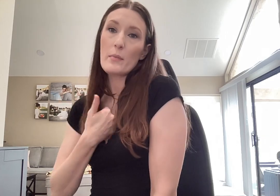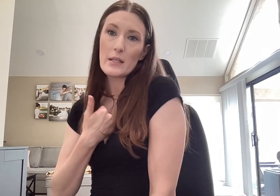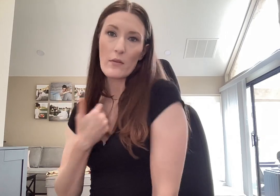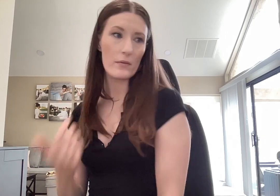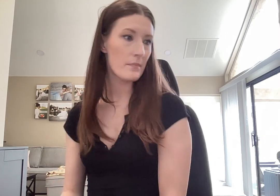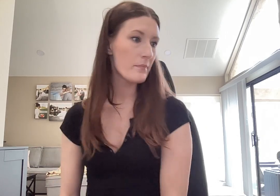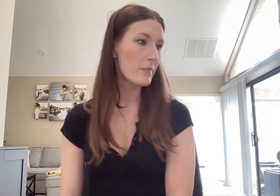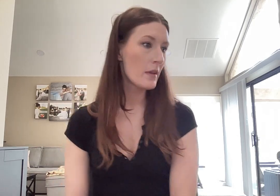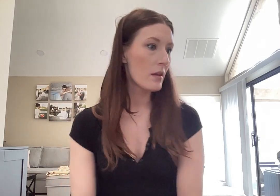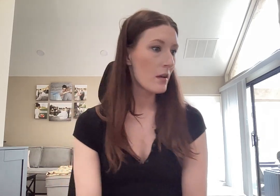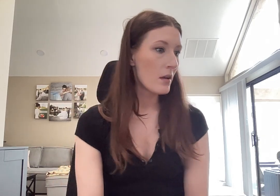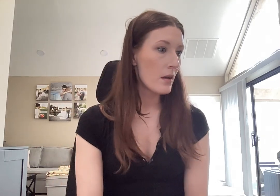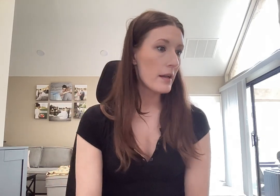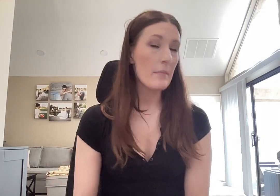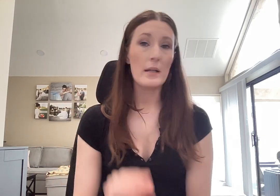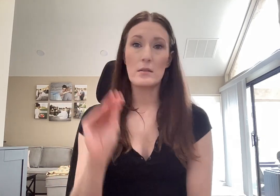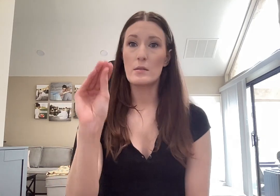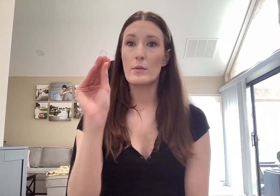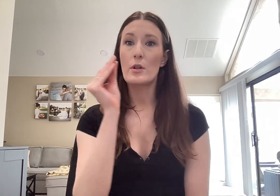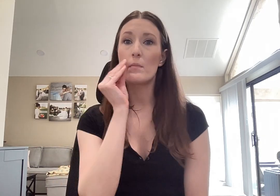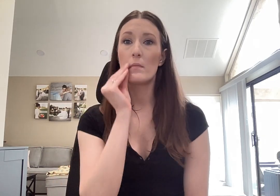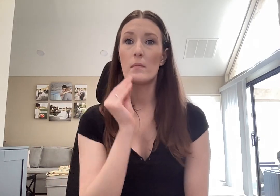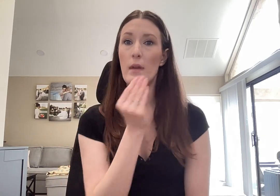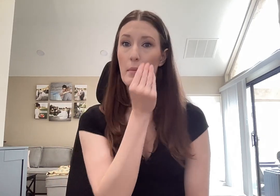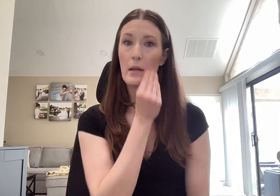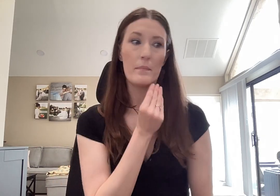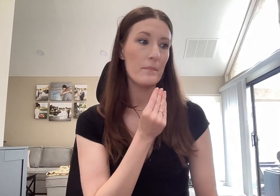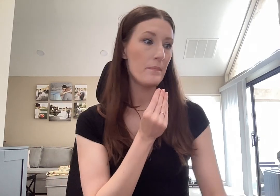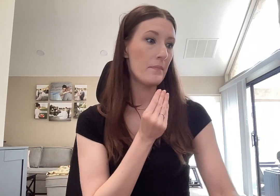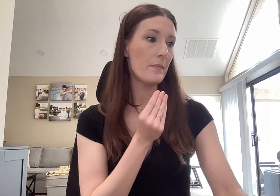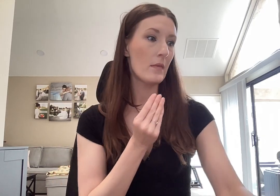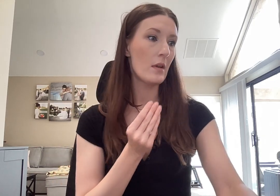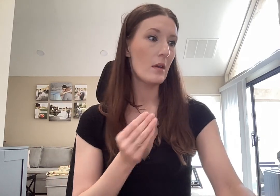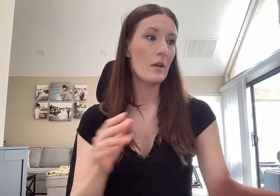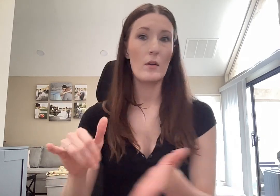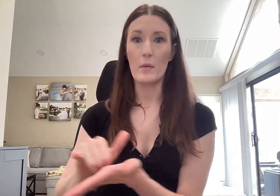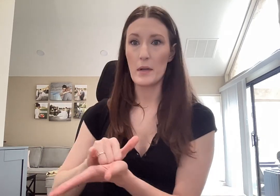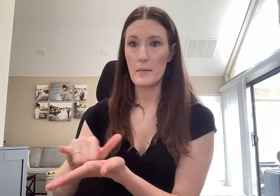myself. Napkin, squisho, napkin. New York.